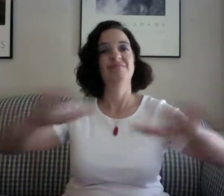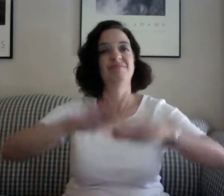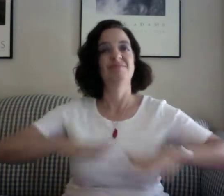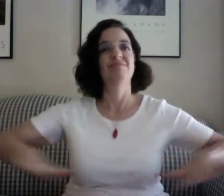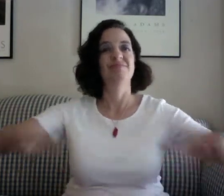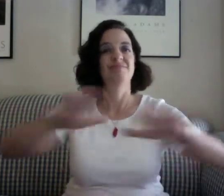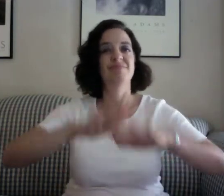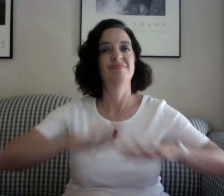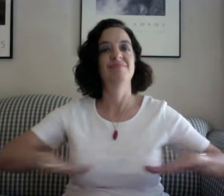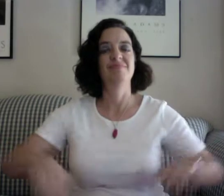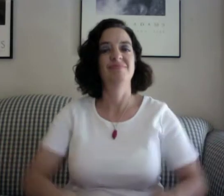location,